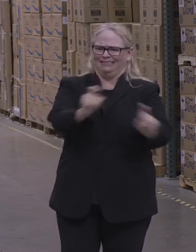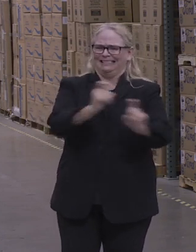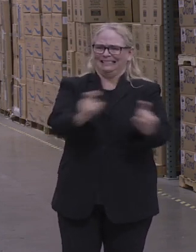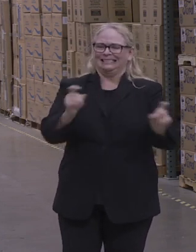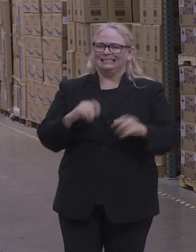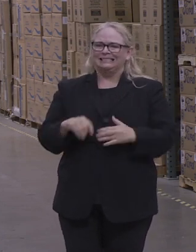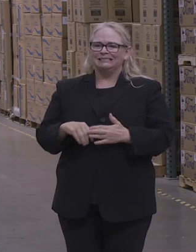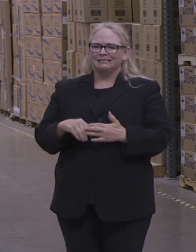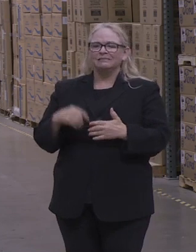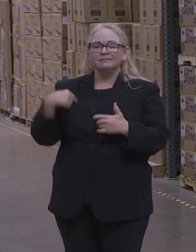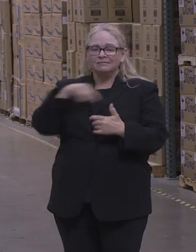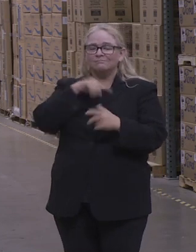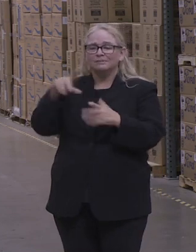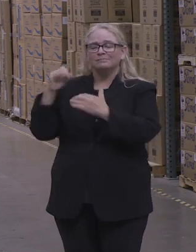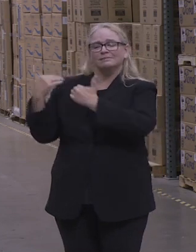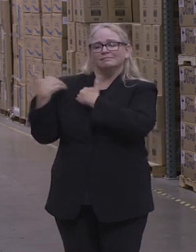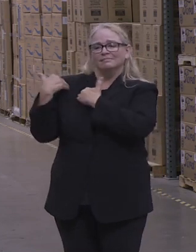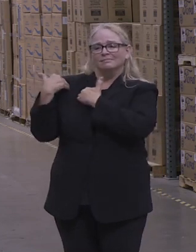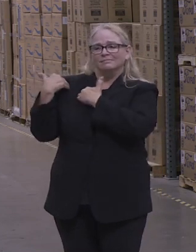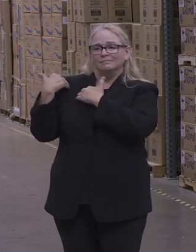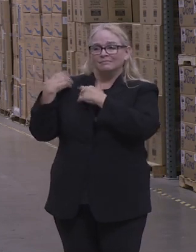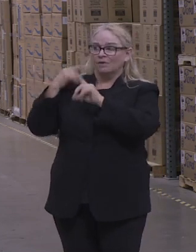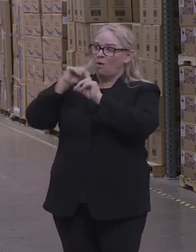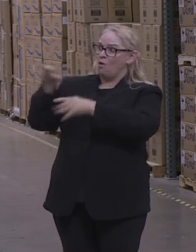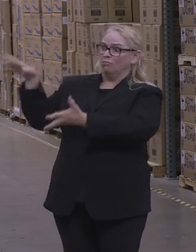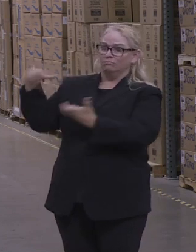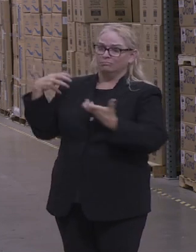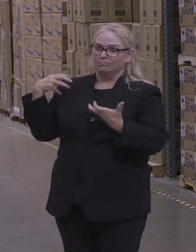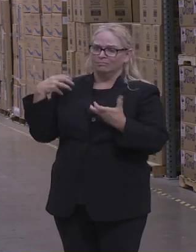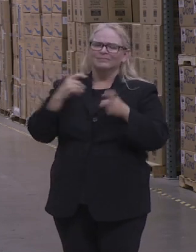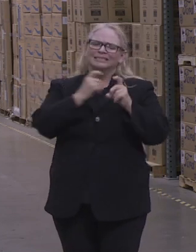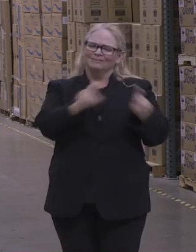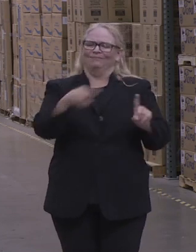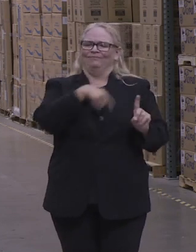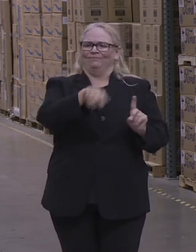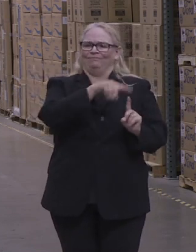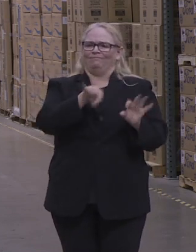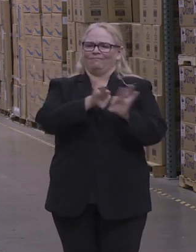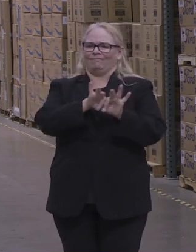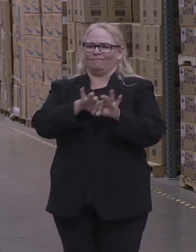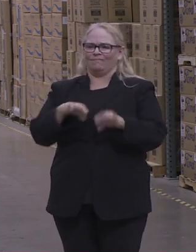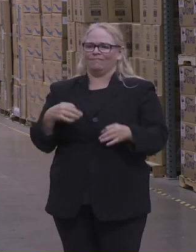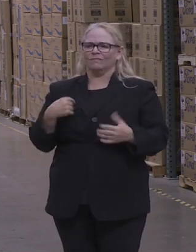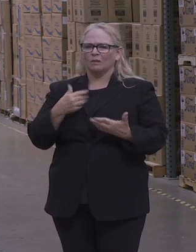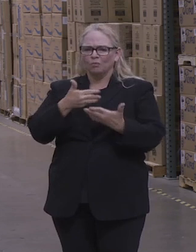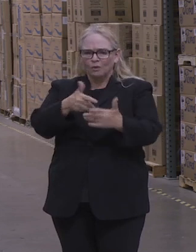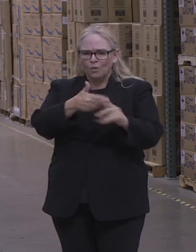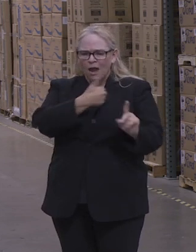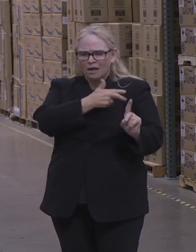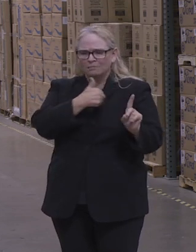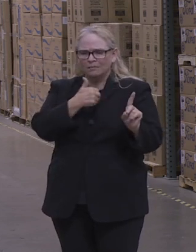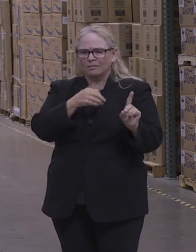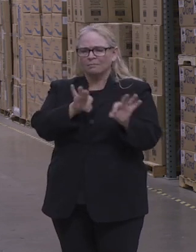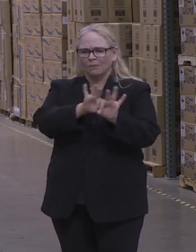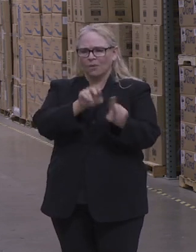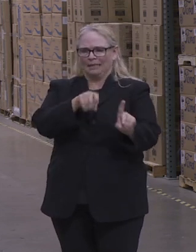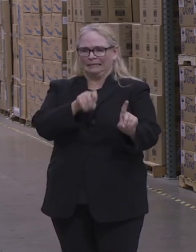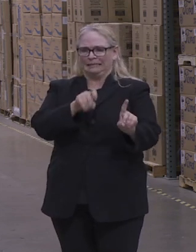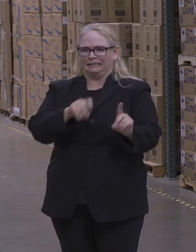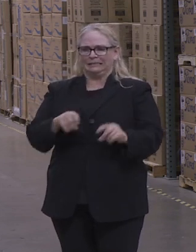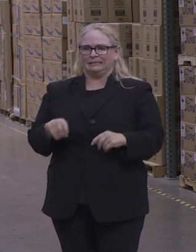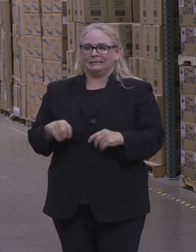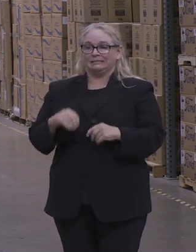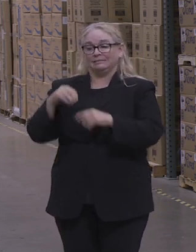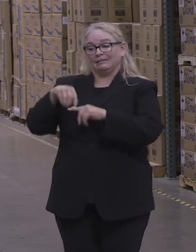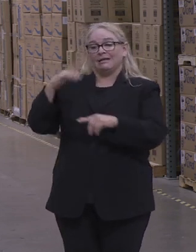we bring these things in, we get them out regionally, then we get them into the hospital systems. But as a state, we're not